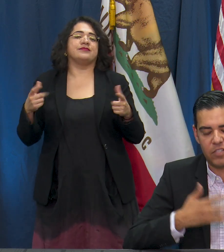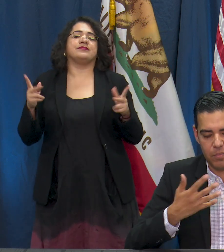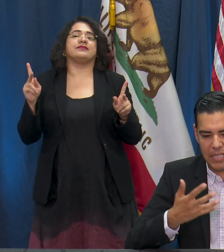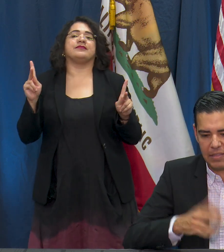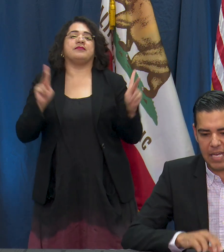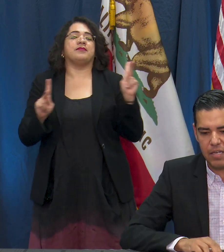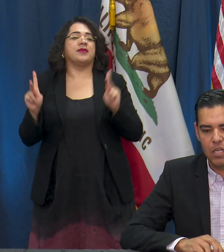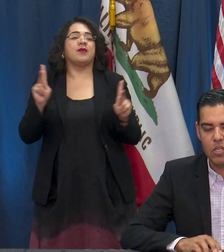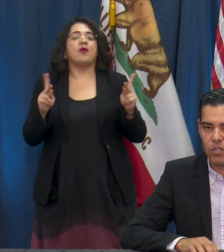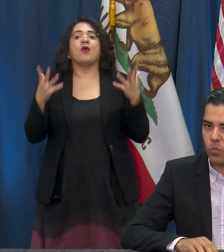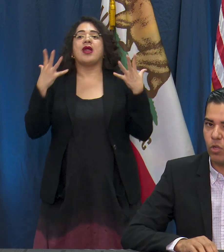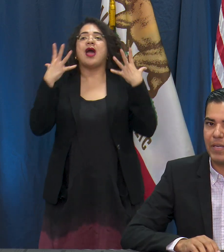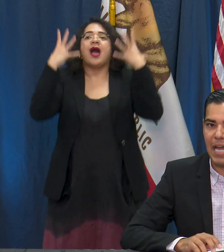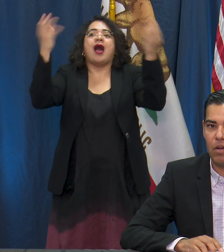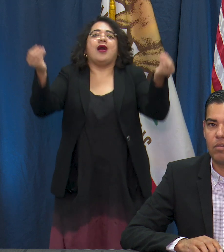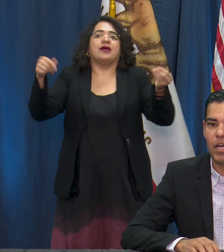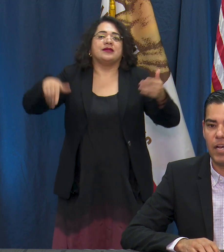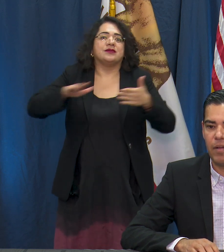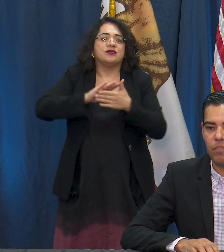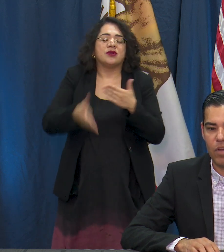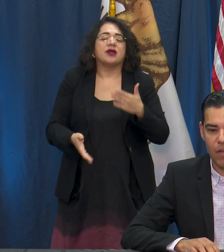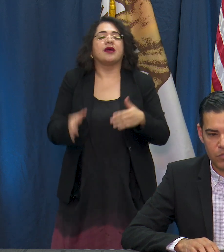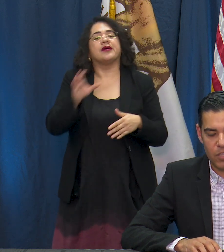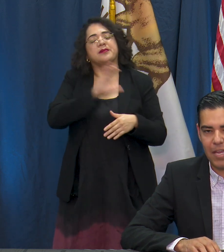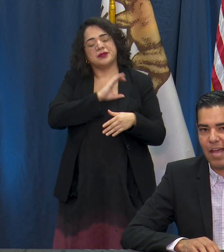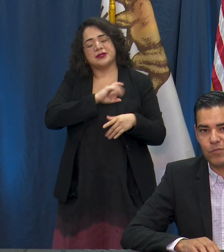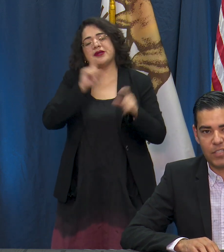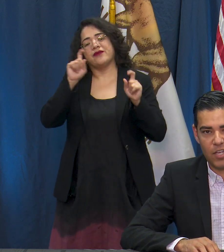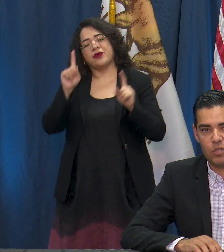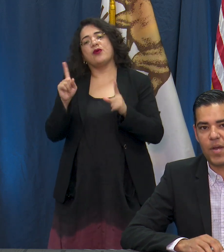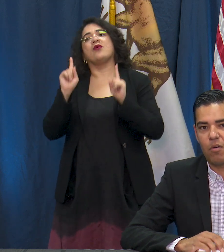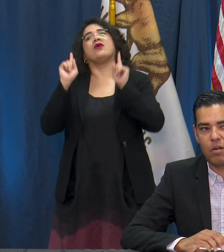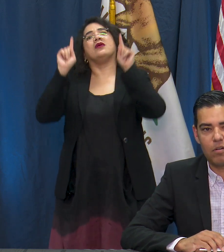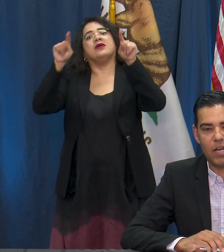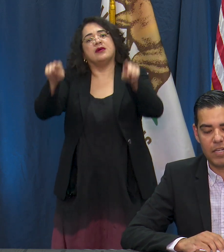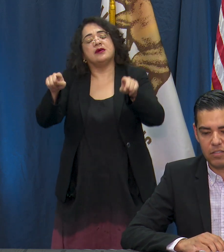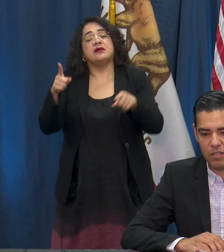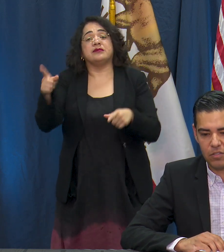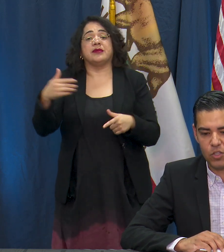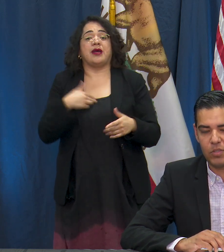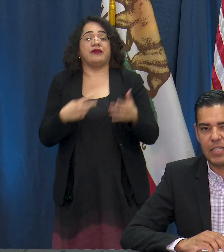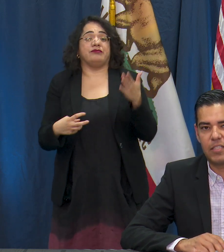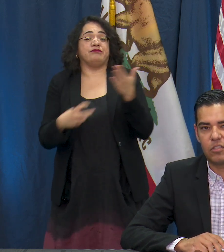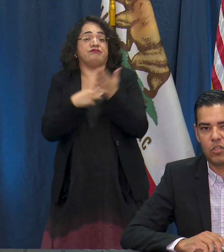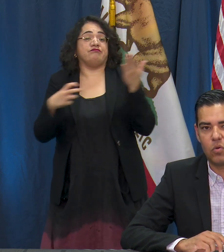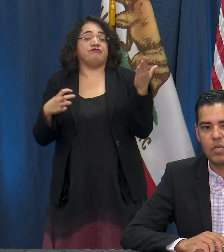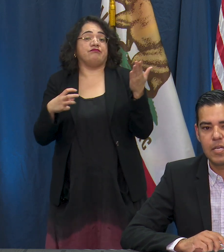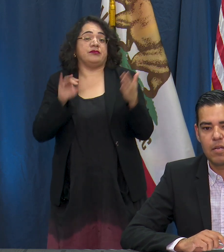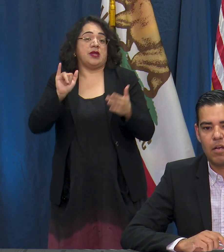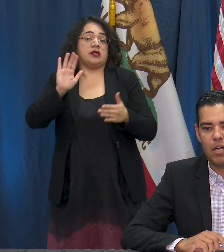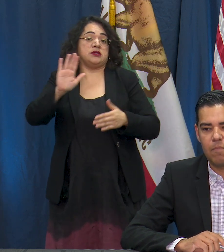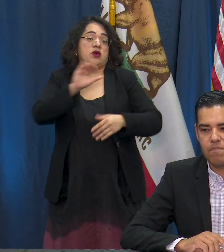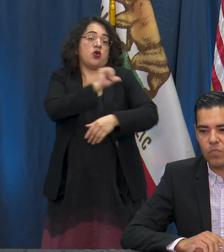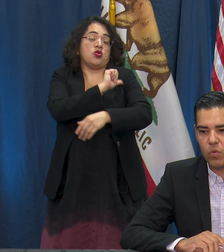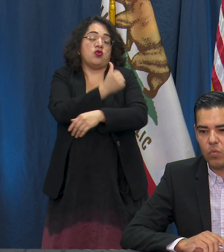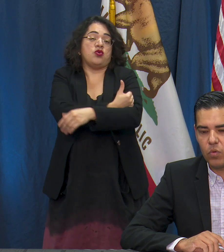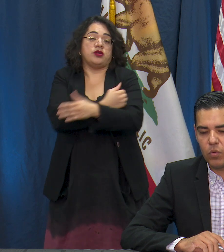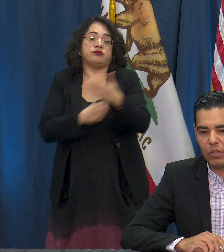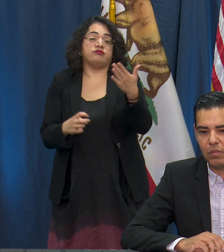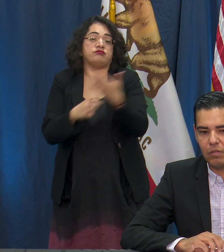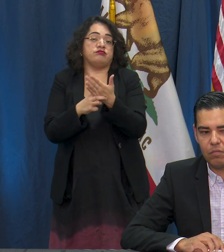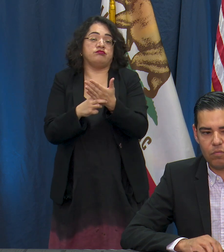are antsy. We get that. So they will be out. Obviously, they have citation power to do what they need to do.